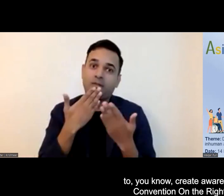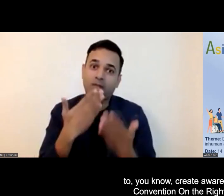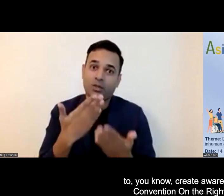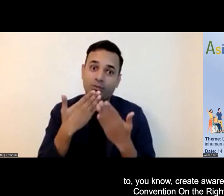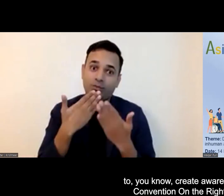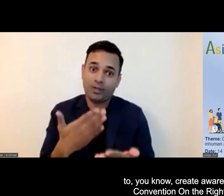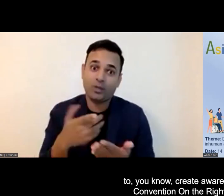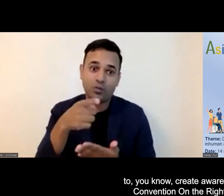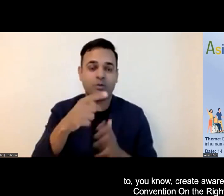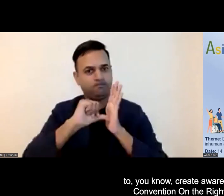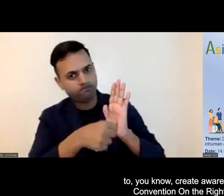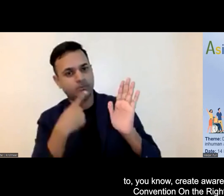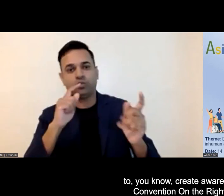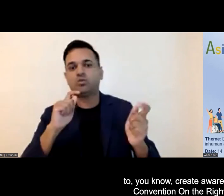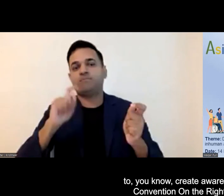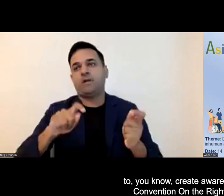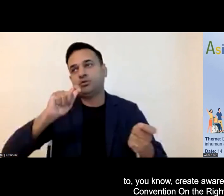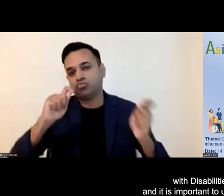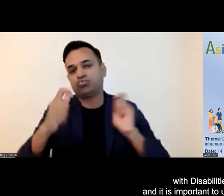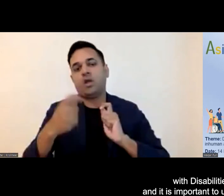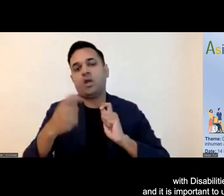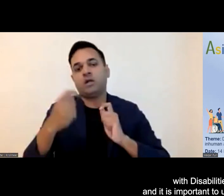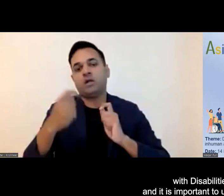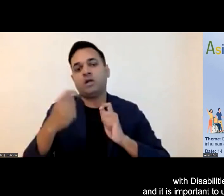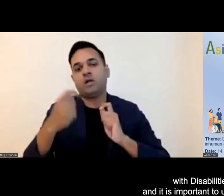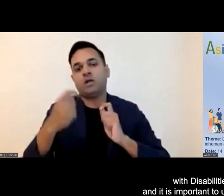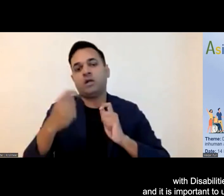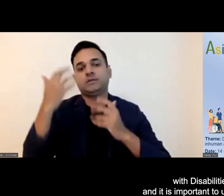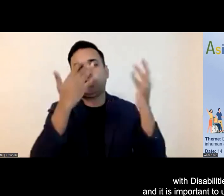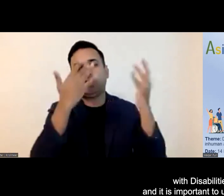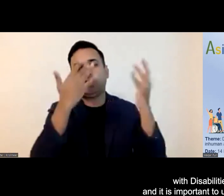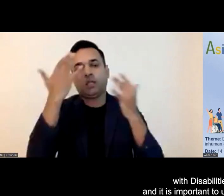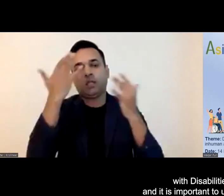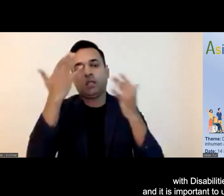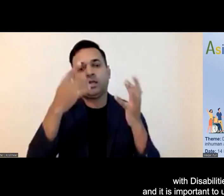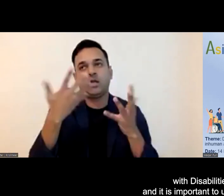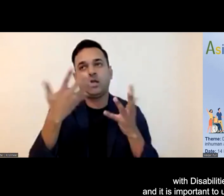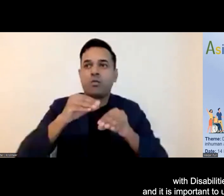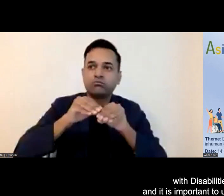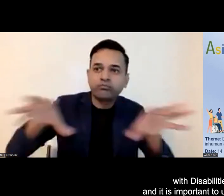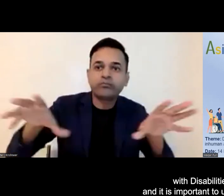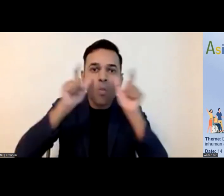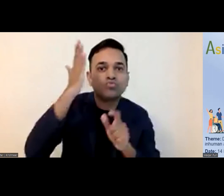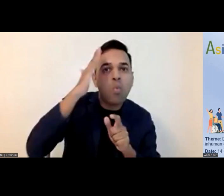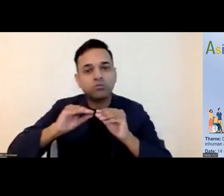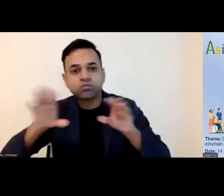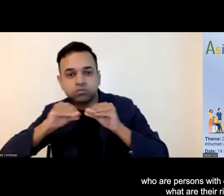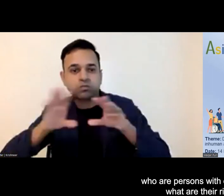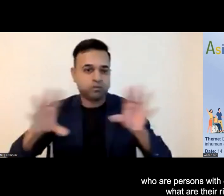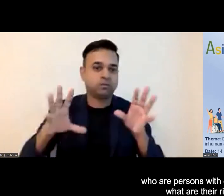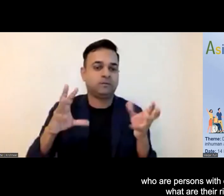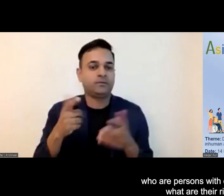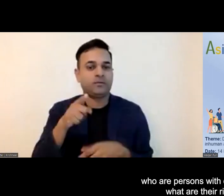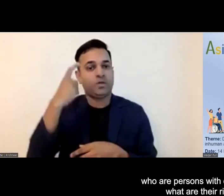CRPD, Convention on the Rights of Persons with Disabilities, and it is important to understand